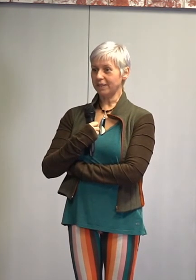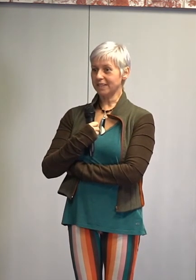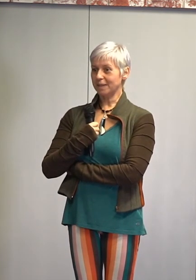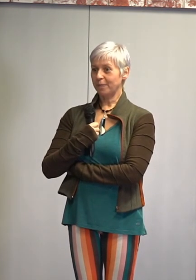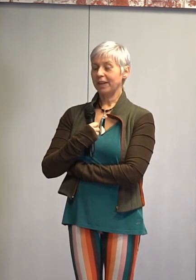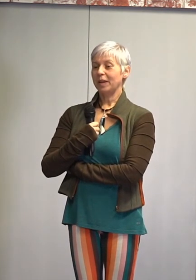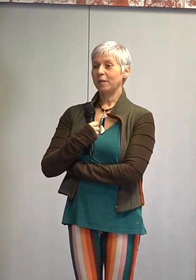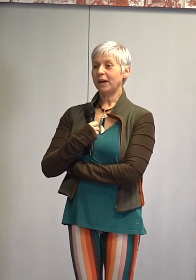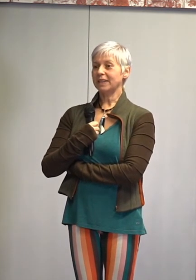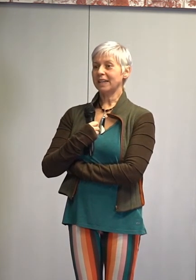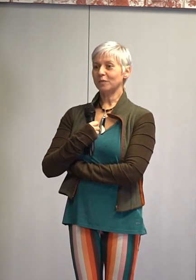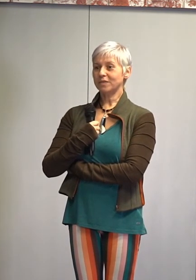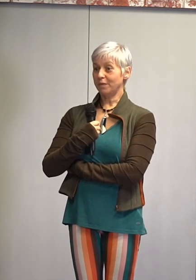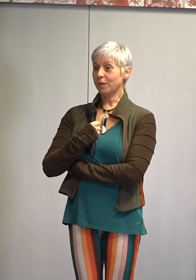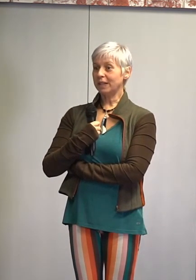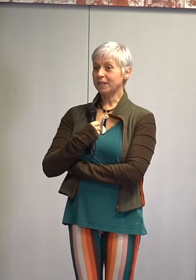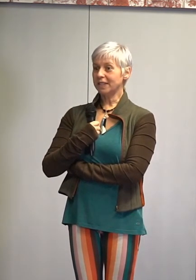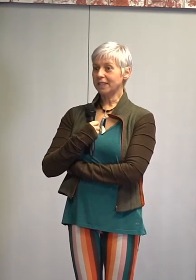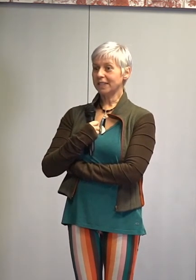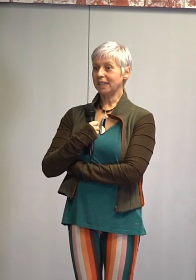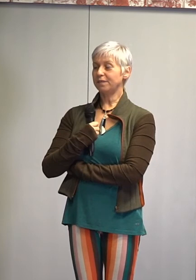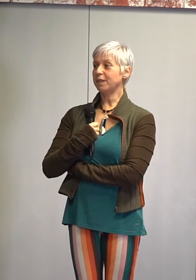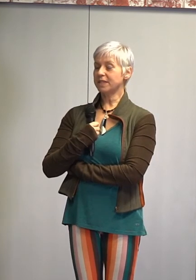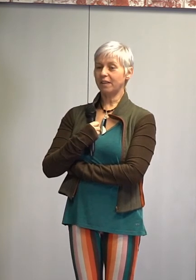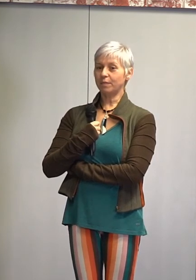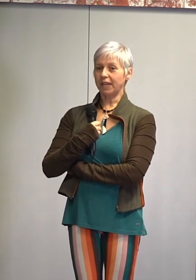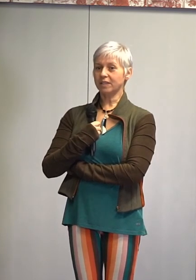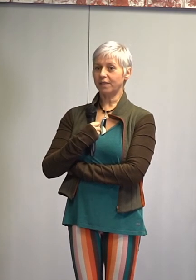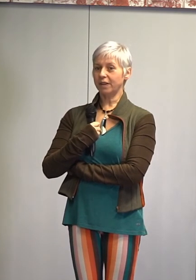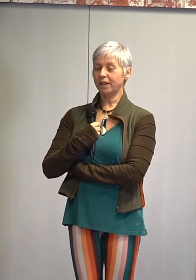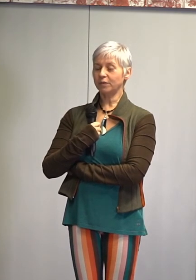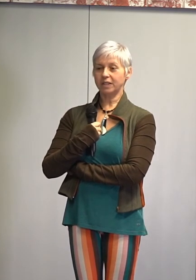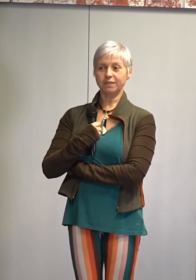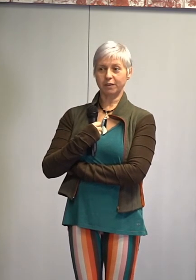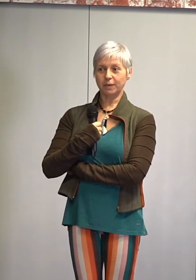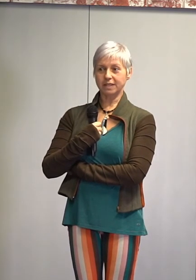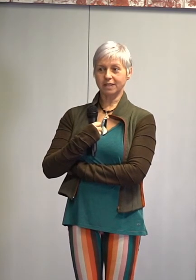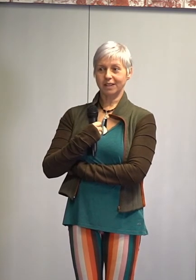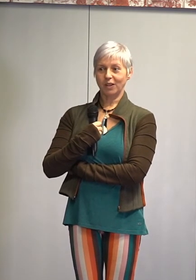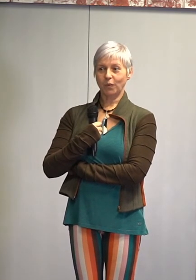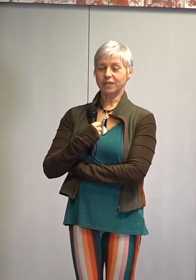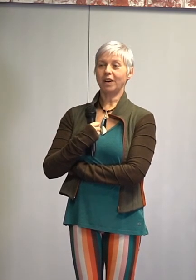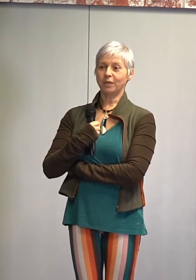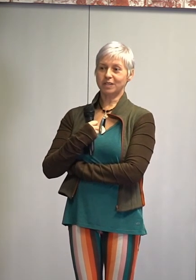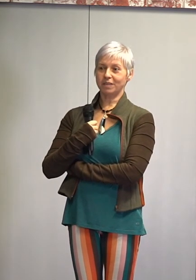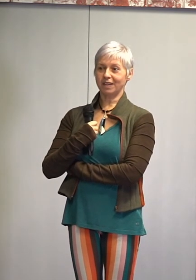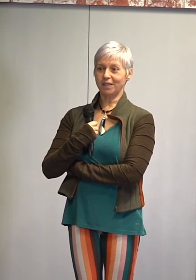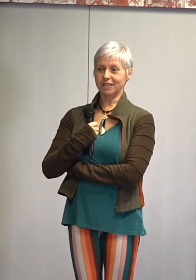parents. But that also is quite limited, and the films they've made cover alternative therapies. Right. Whereas I want something that covers